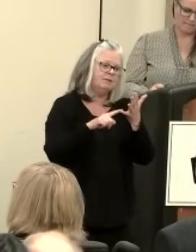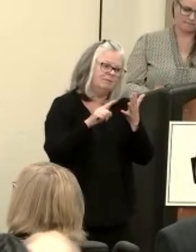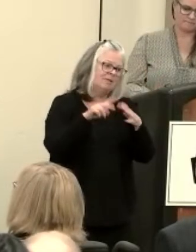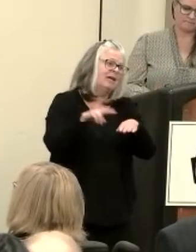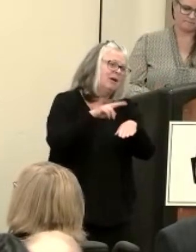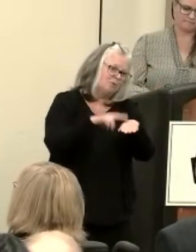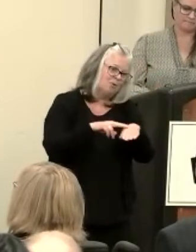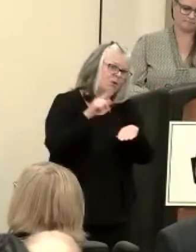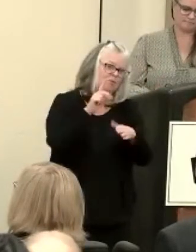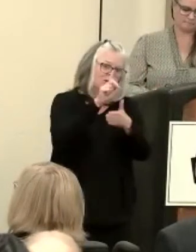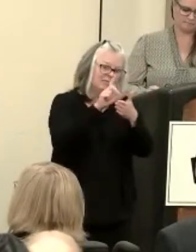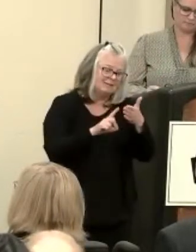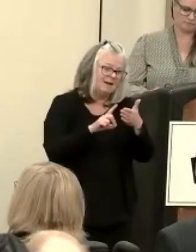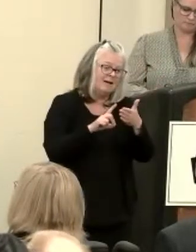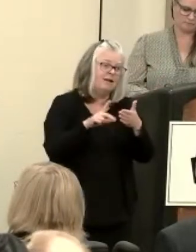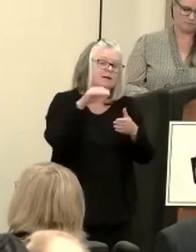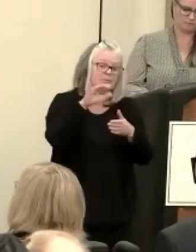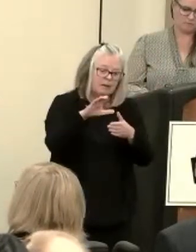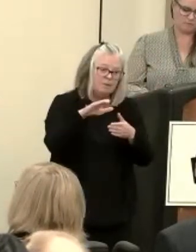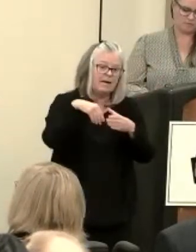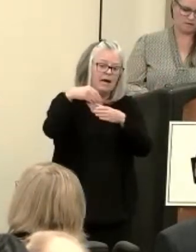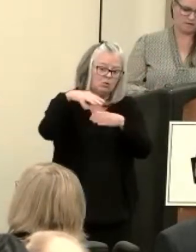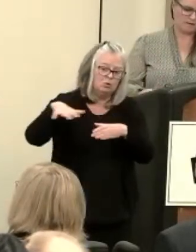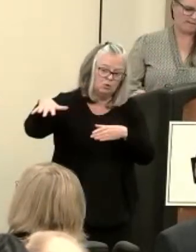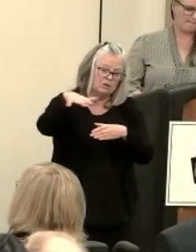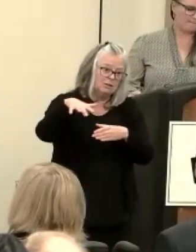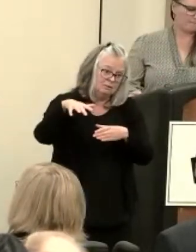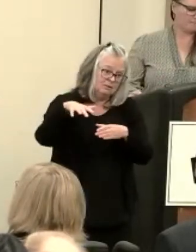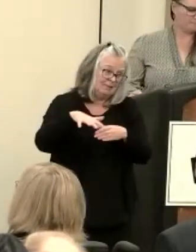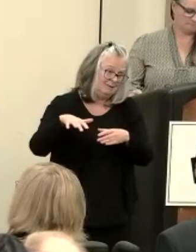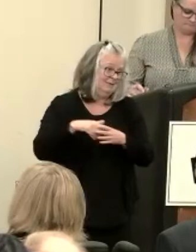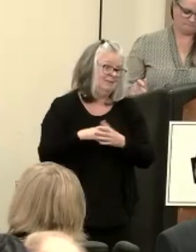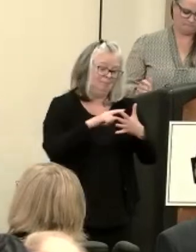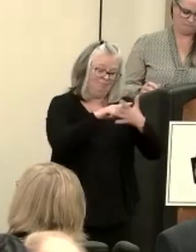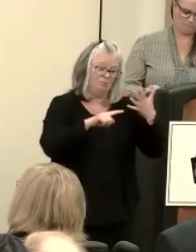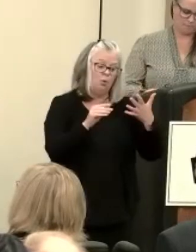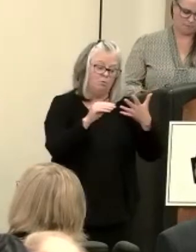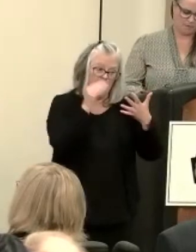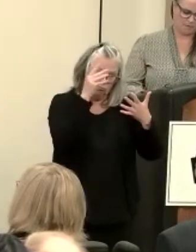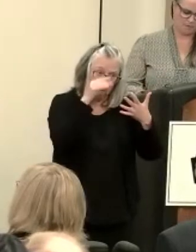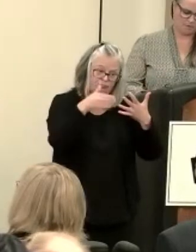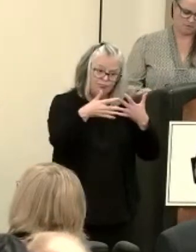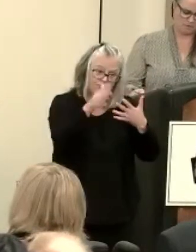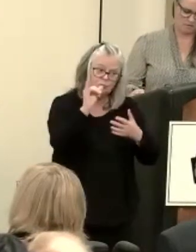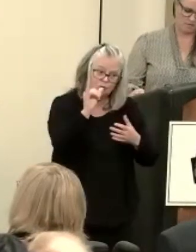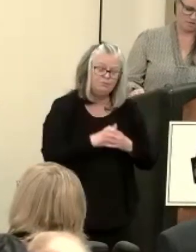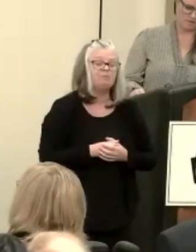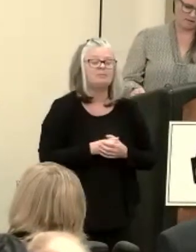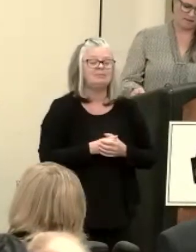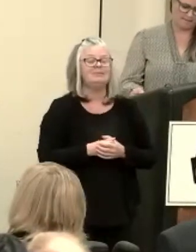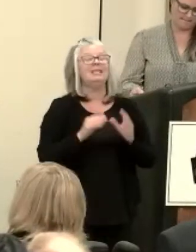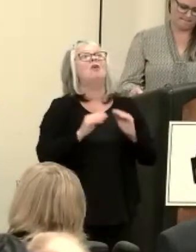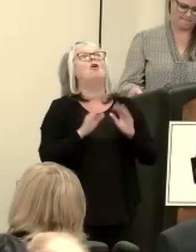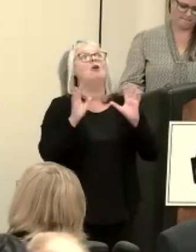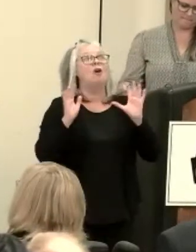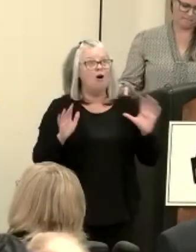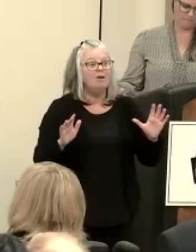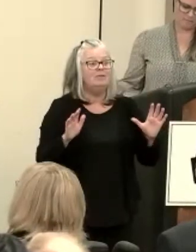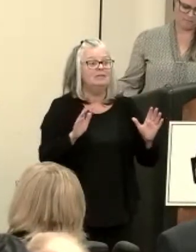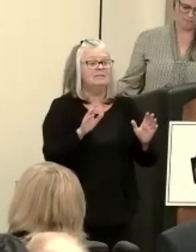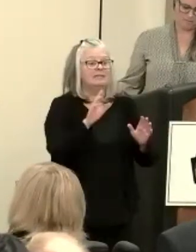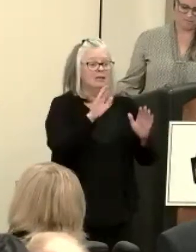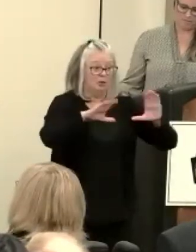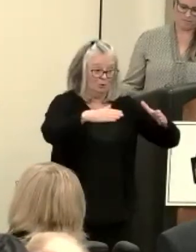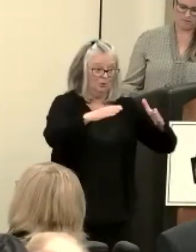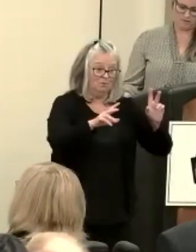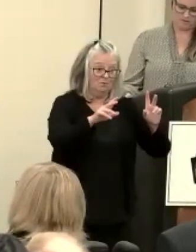is for the design of public outdoor spaces. One of the things that we heard loud and clear from everyone in community